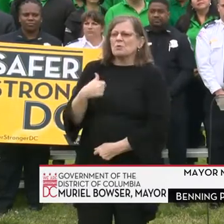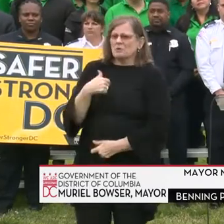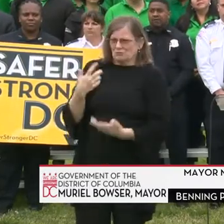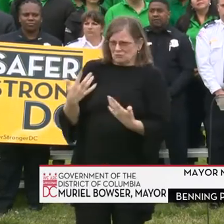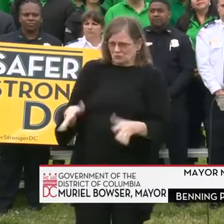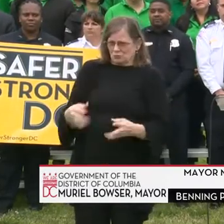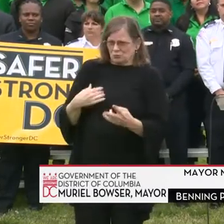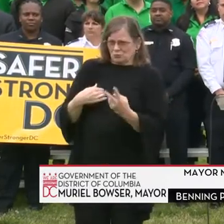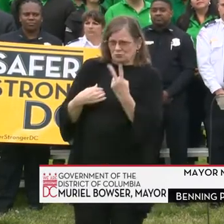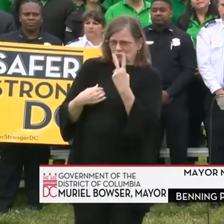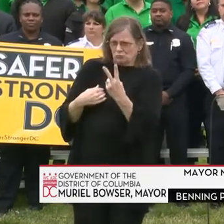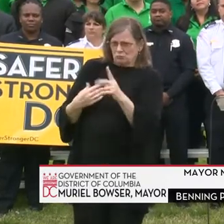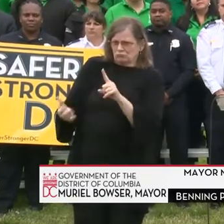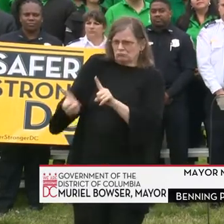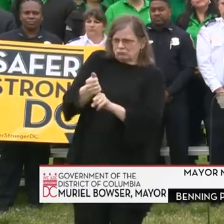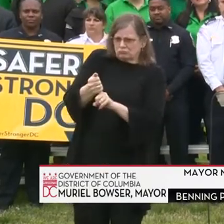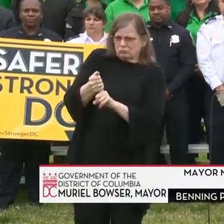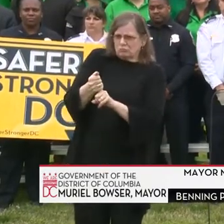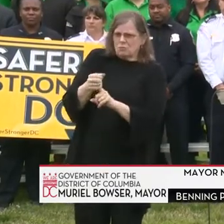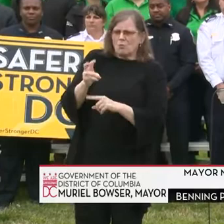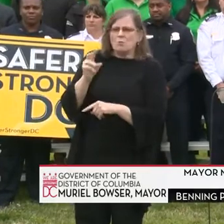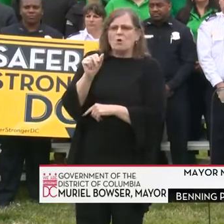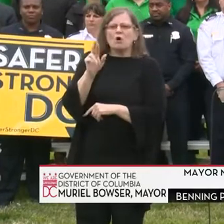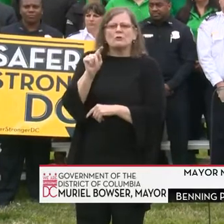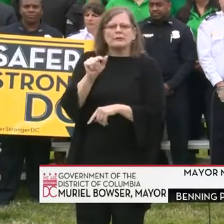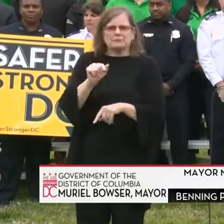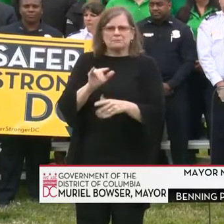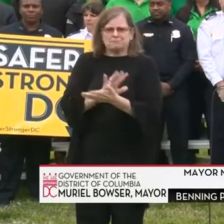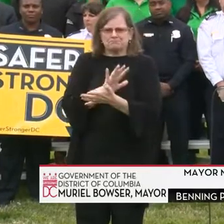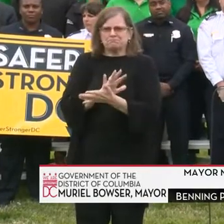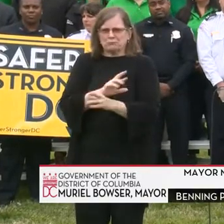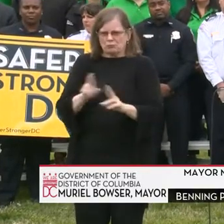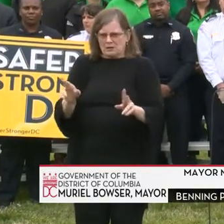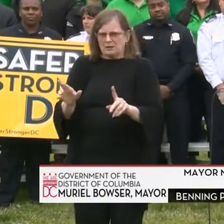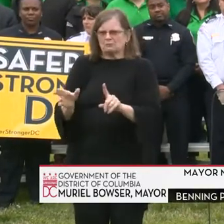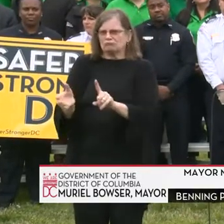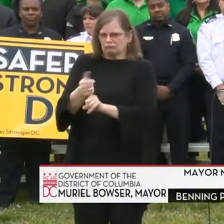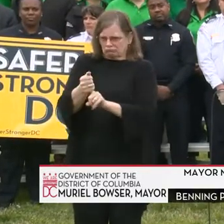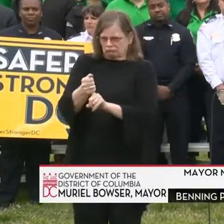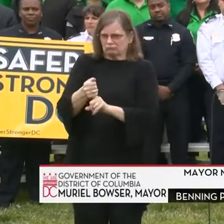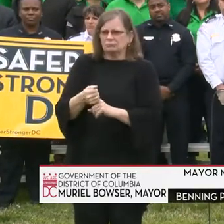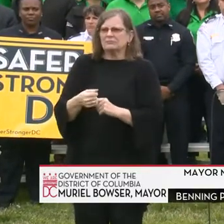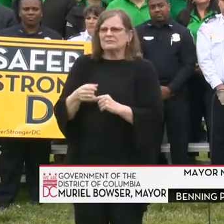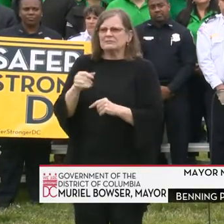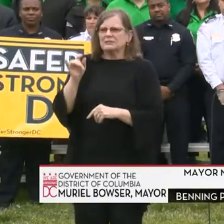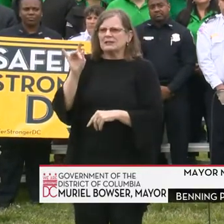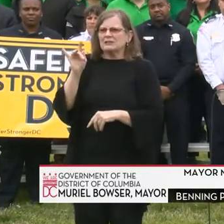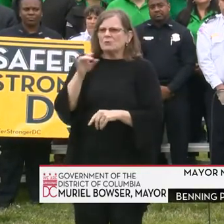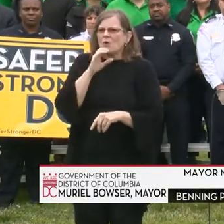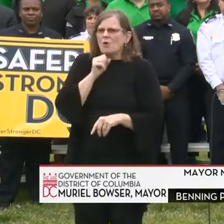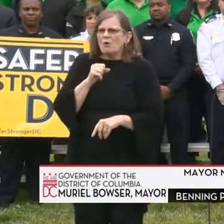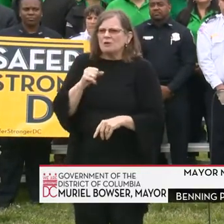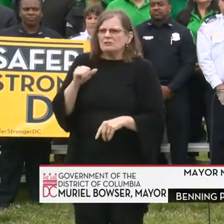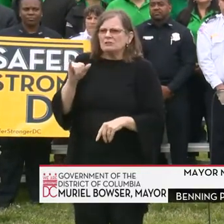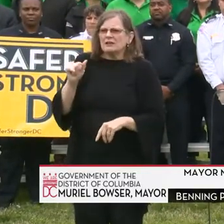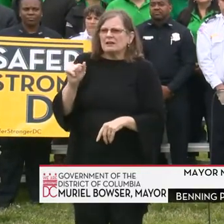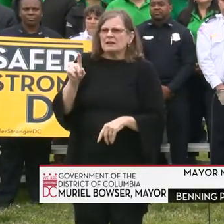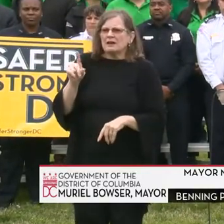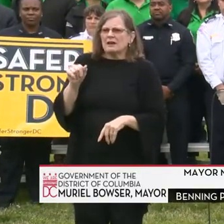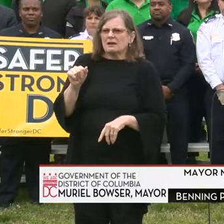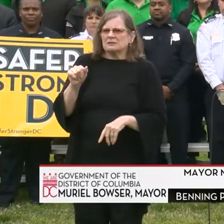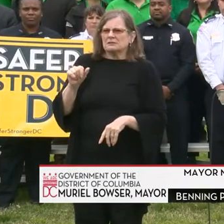warrants in that case. We have an arrest warrant for an 18-year-old Jada Smith, and